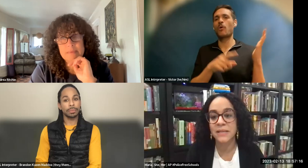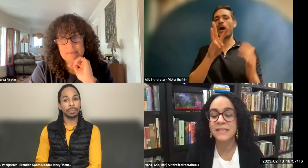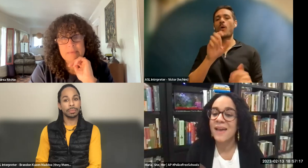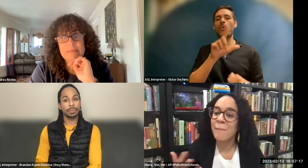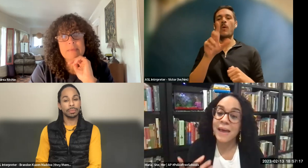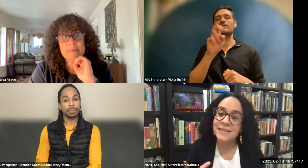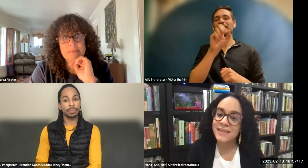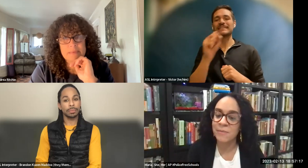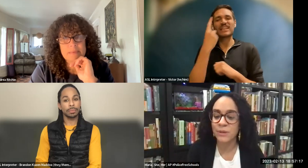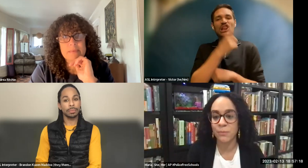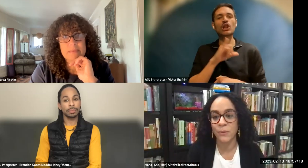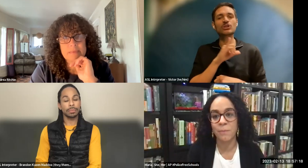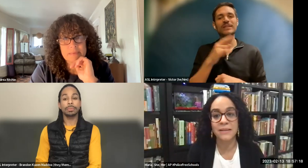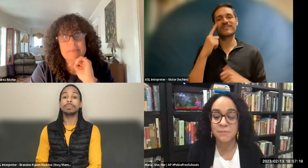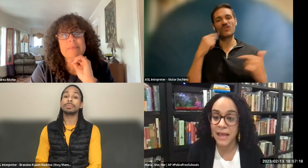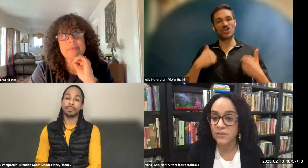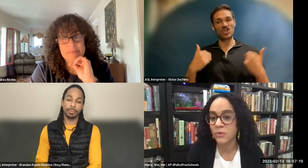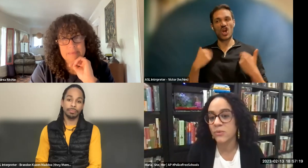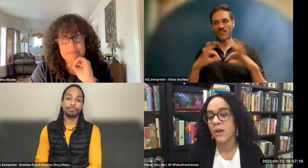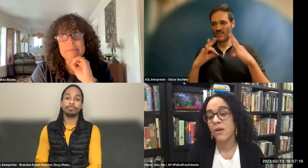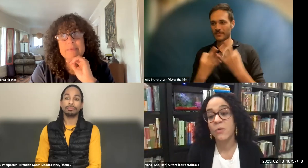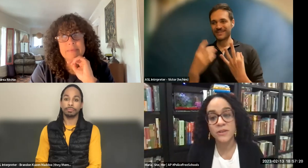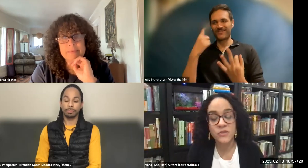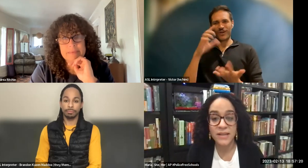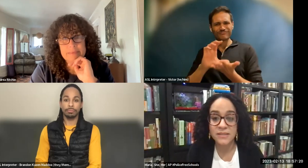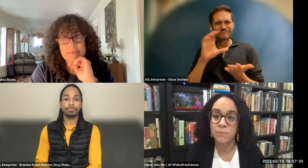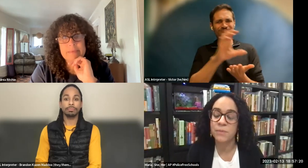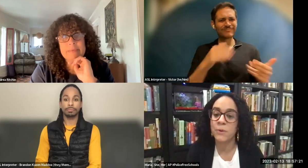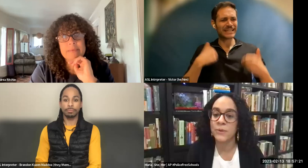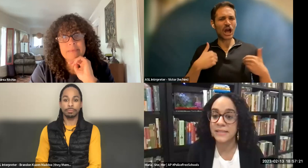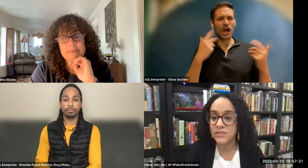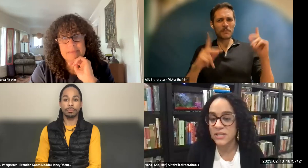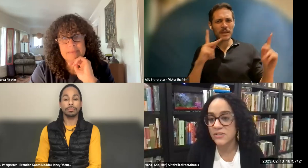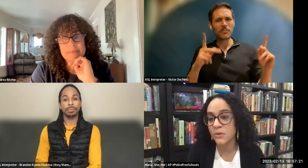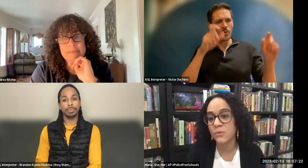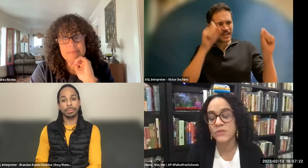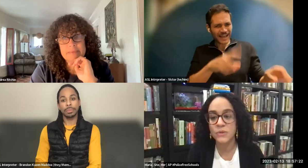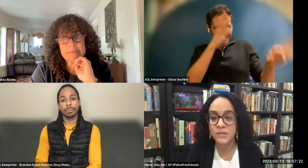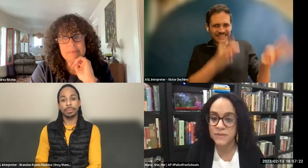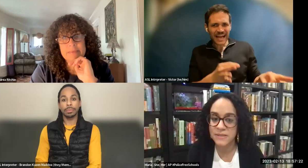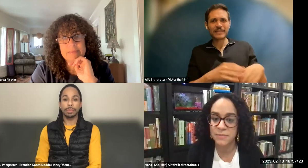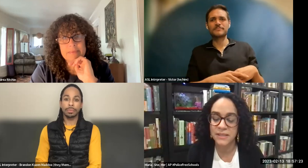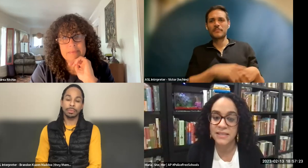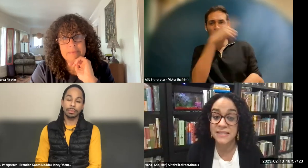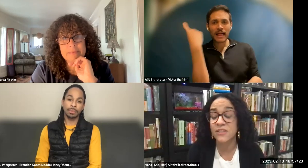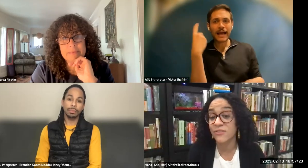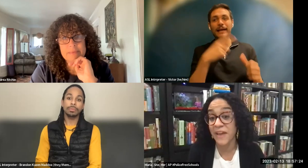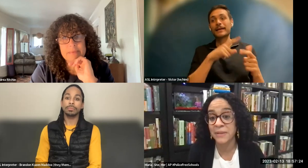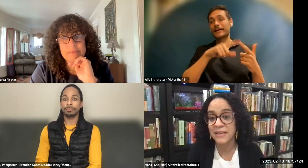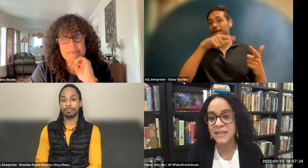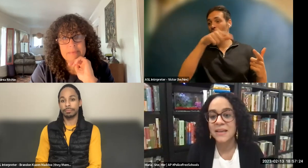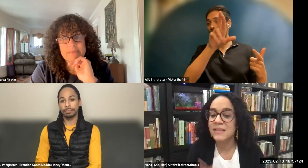and families, back to young people, back to Black youth, queer and trans young people, Indigenous youth, students with disabilities